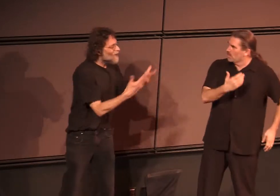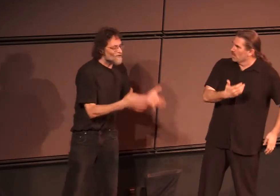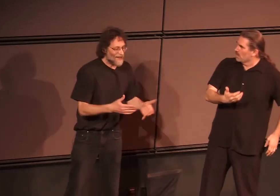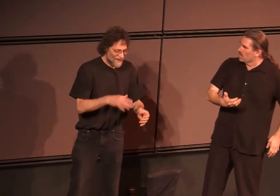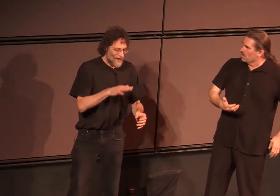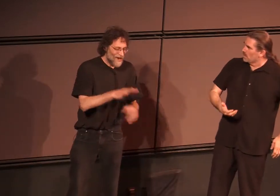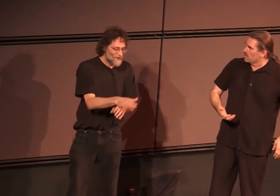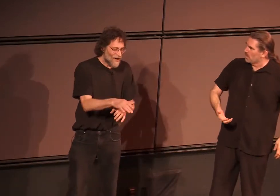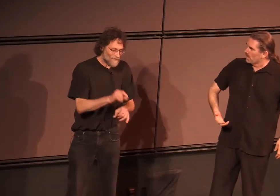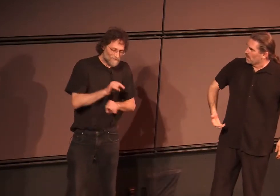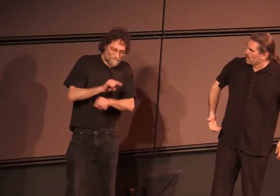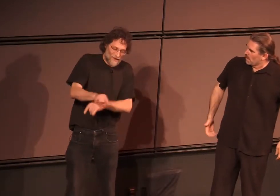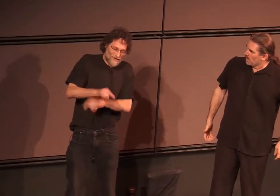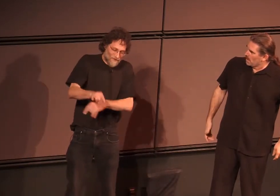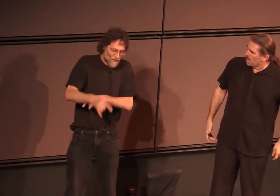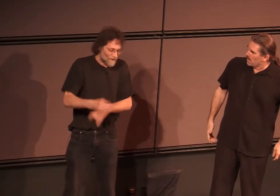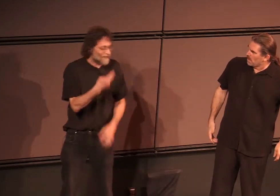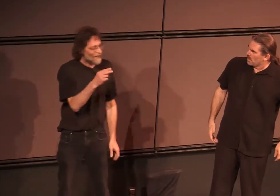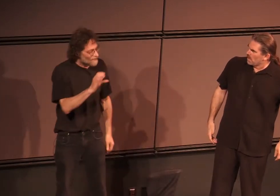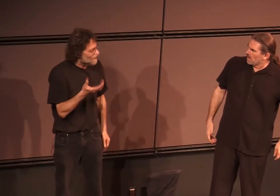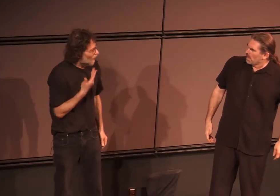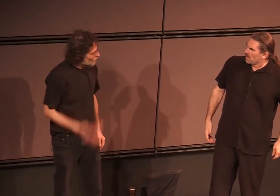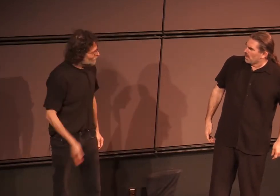Okay, enough making fun of the handicapped.